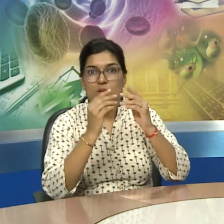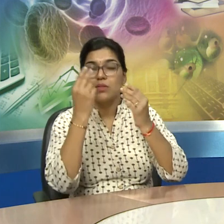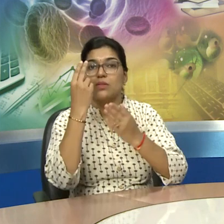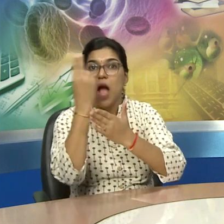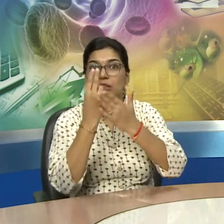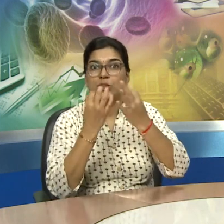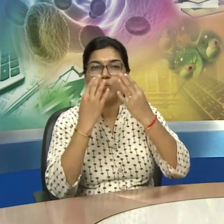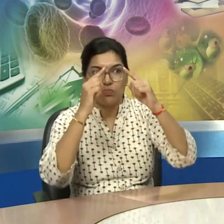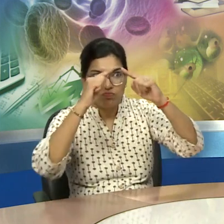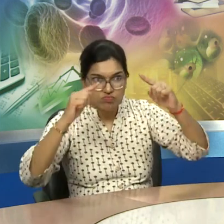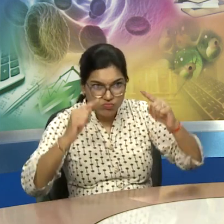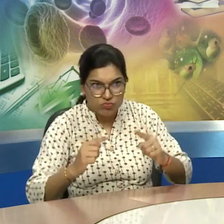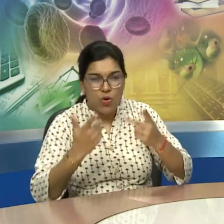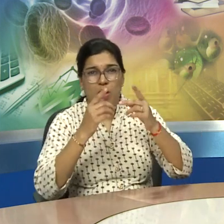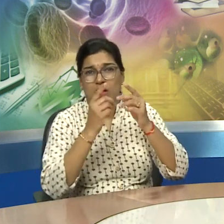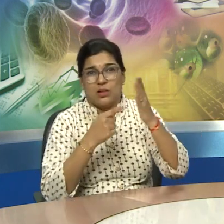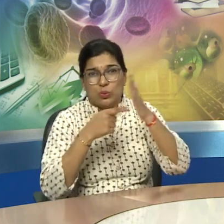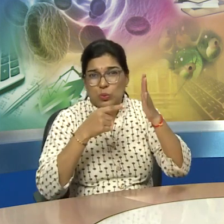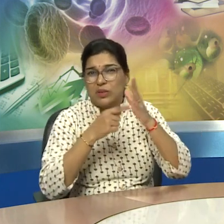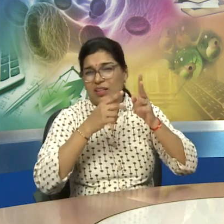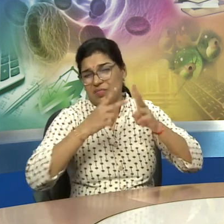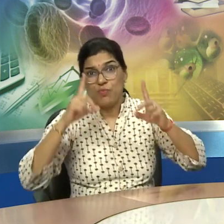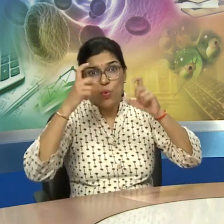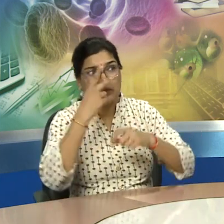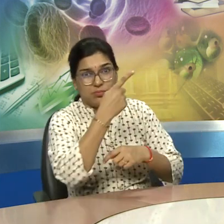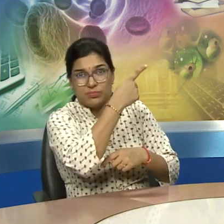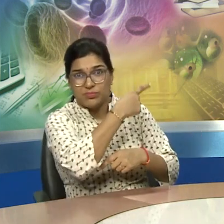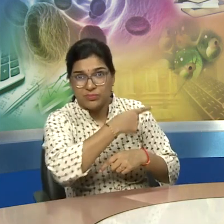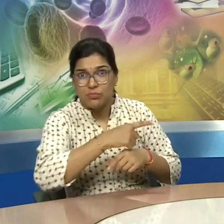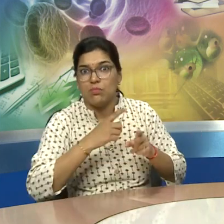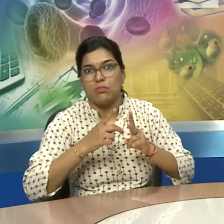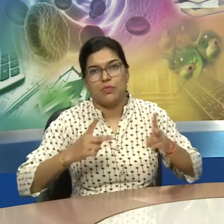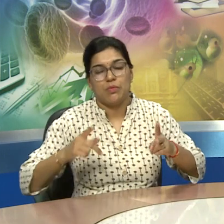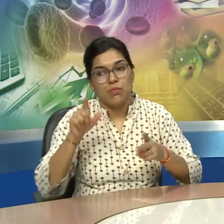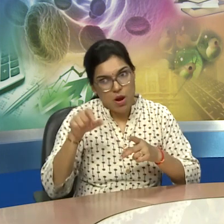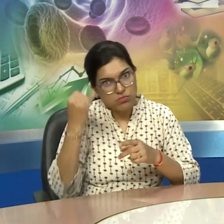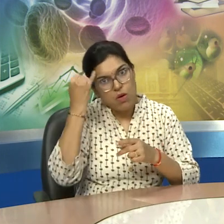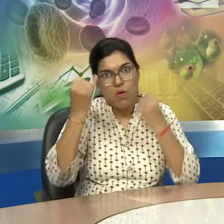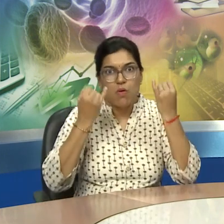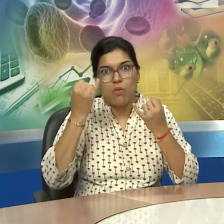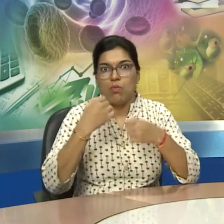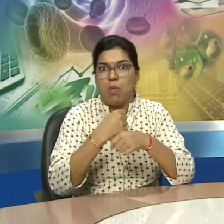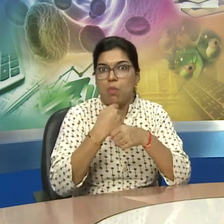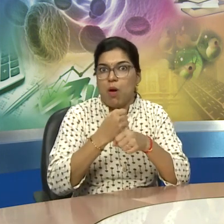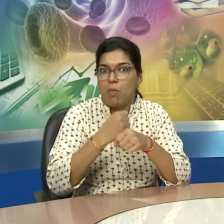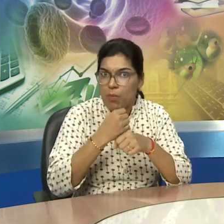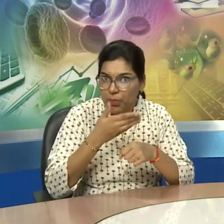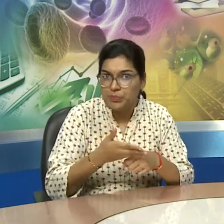improved and now soon the smith mixed used different metals and